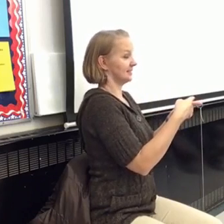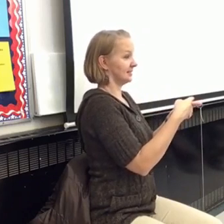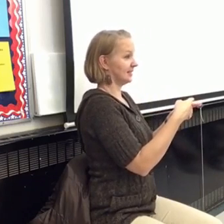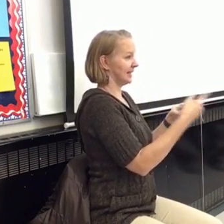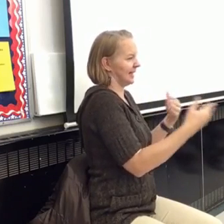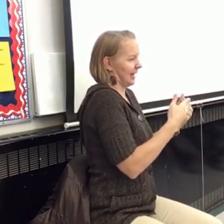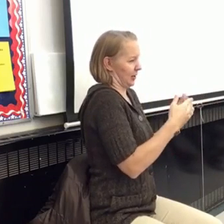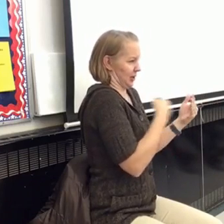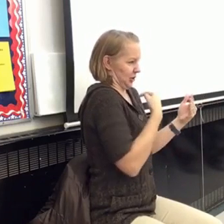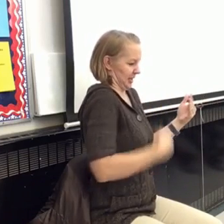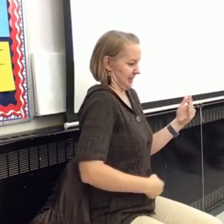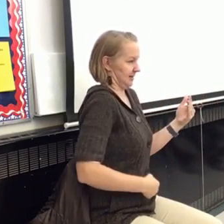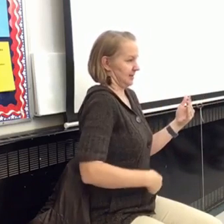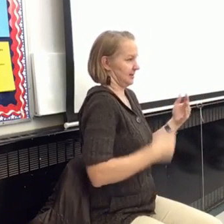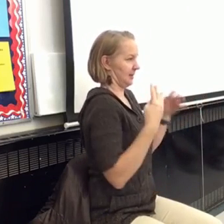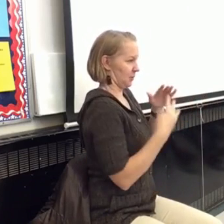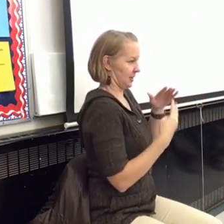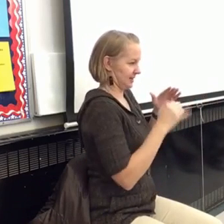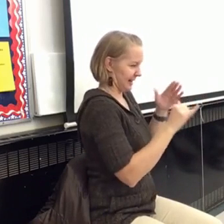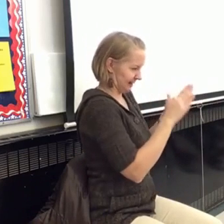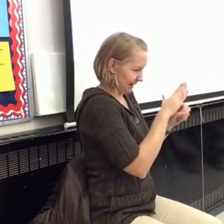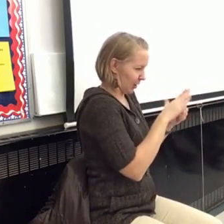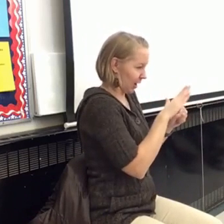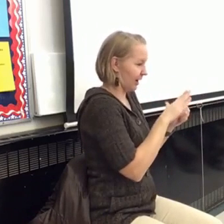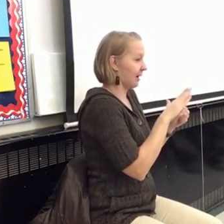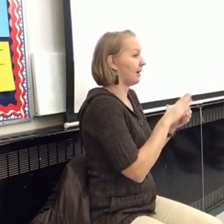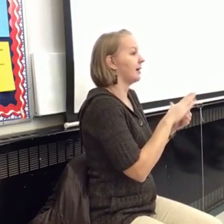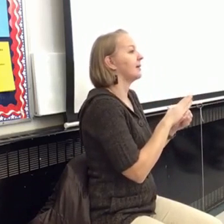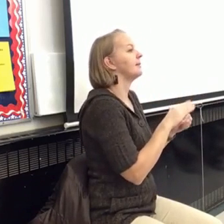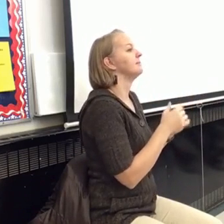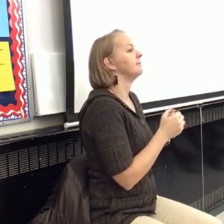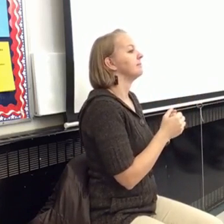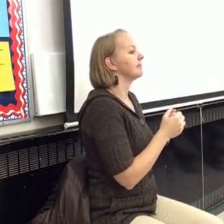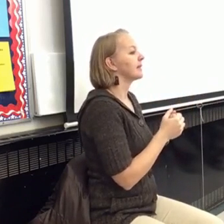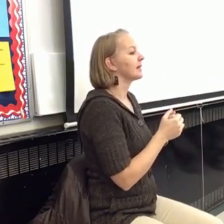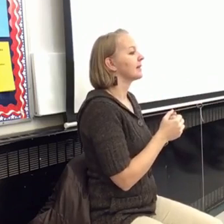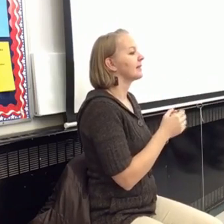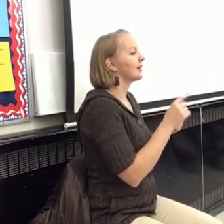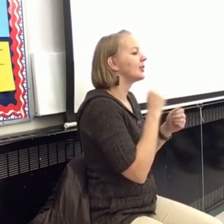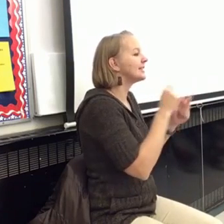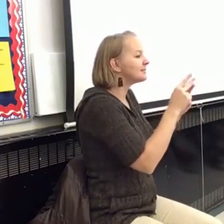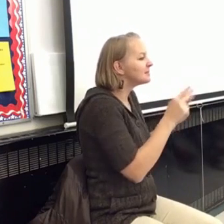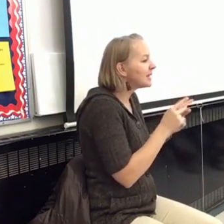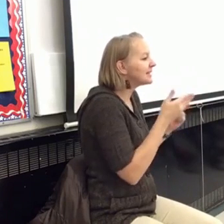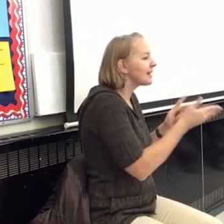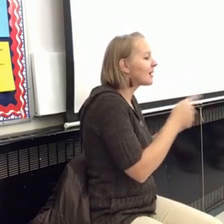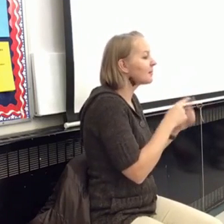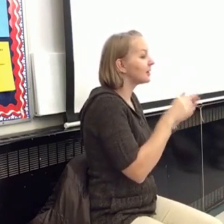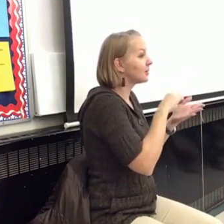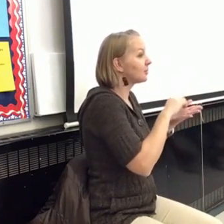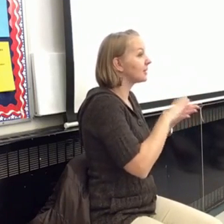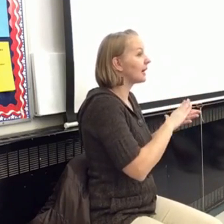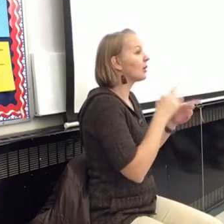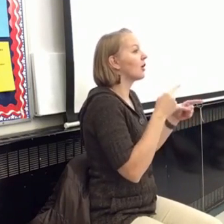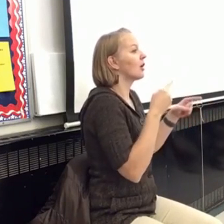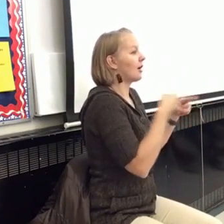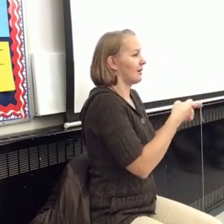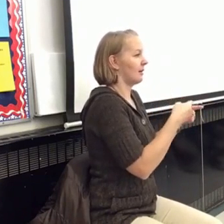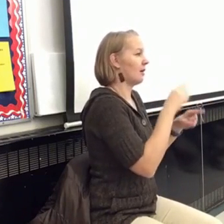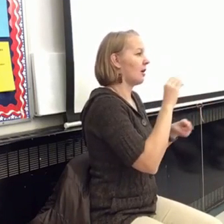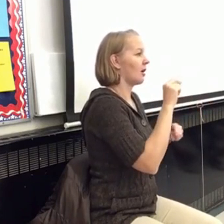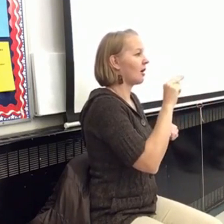to Chinese immigrants. Mostly male, if you see like the bullet says mostly male, there's a little bit of space there. If you will put the